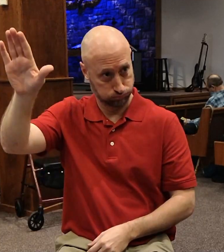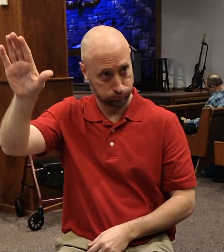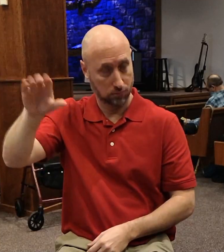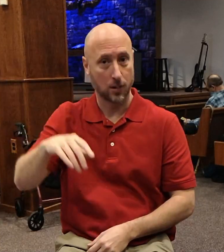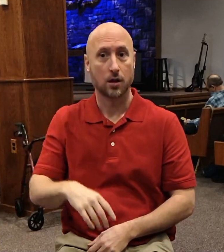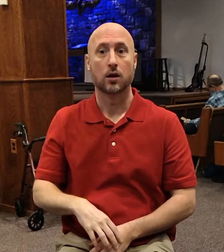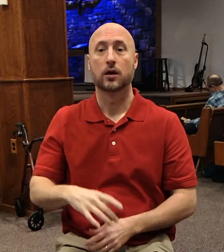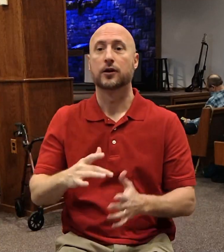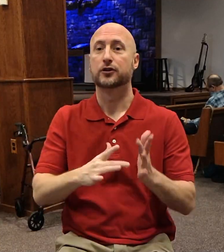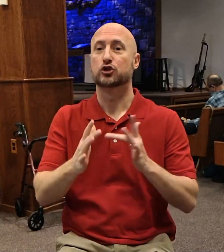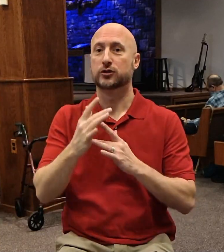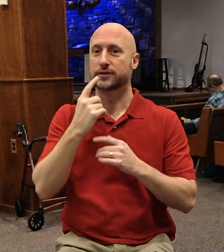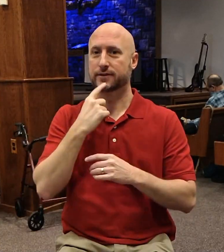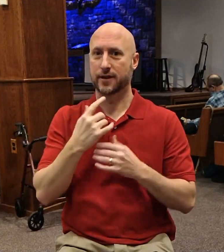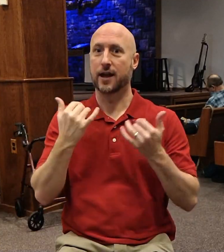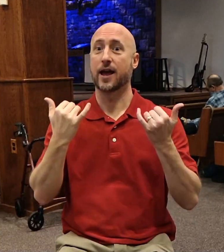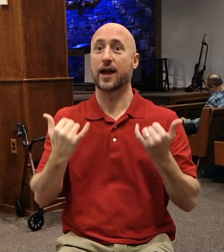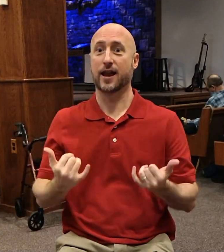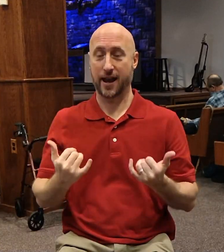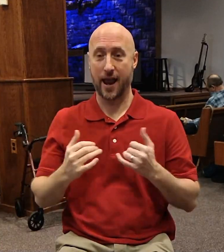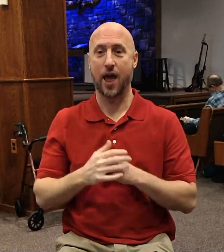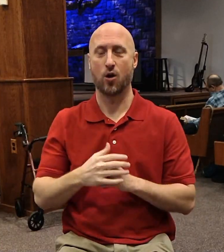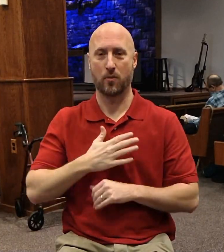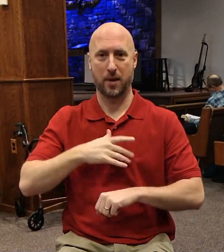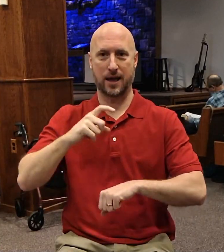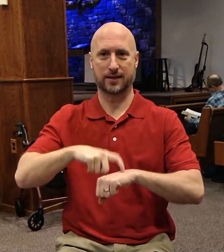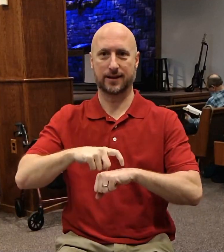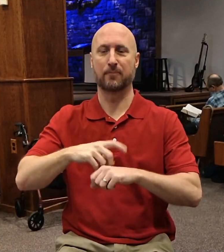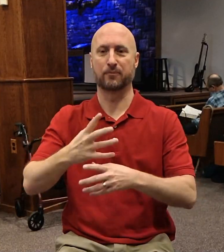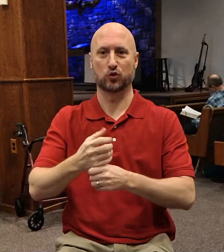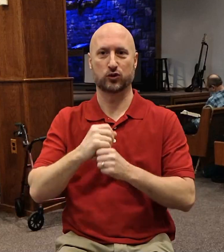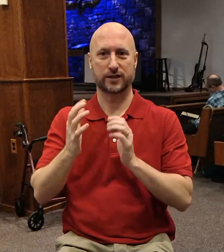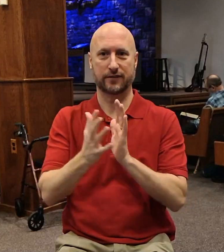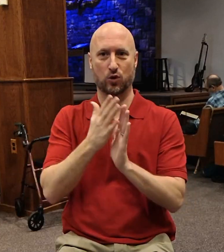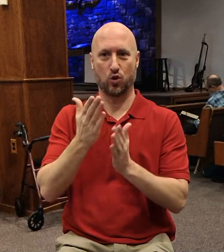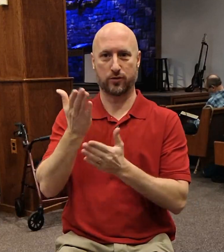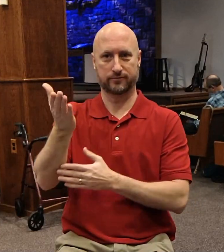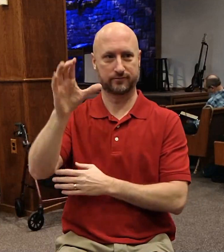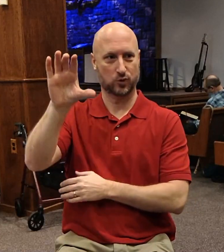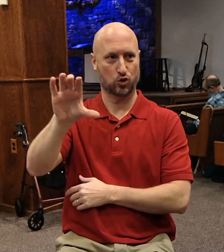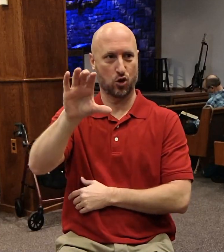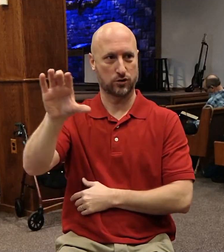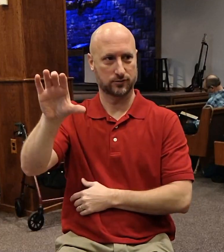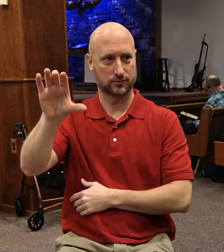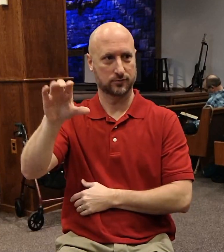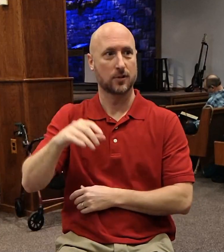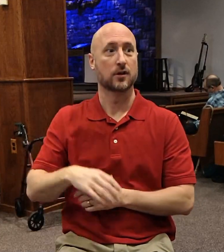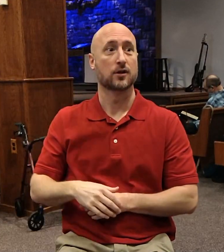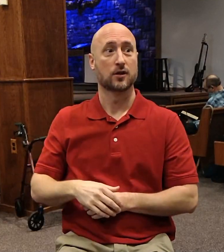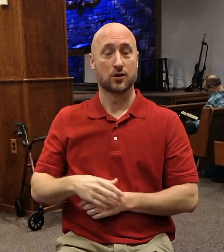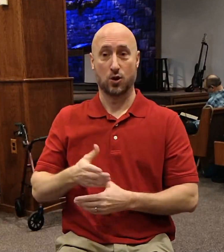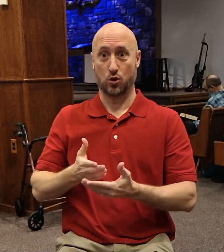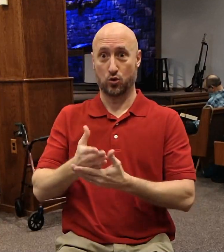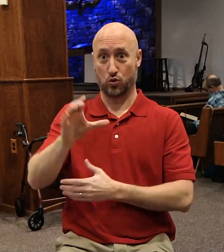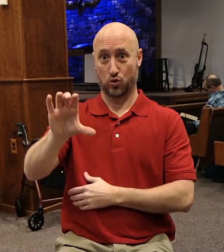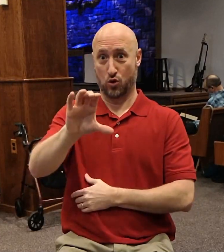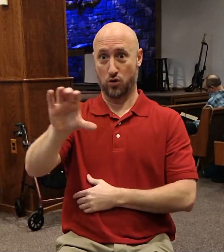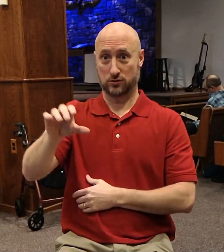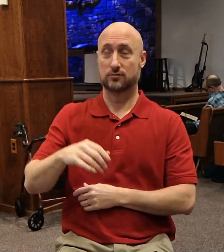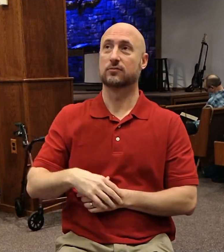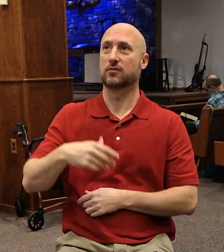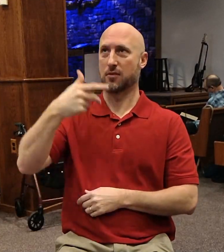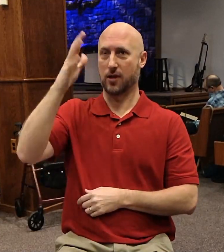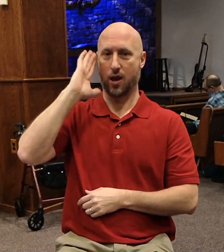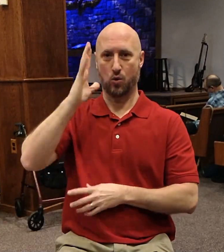now is the Son of Man glorified, and God is glorified in him. If God be glorified